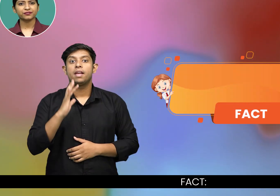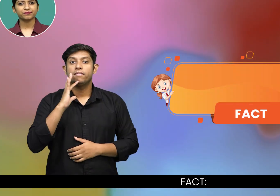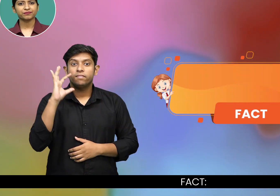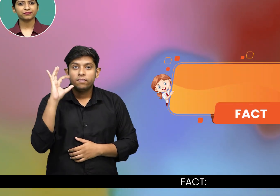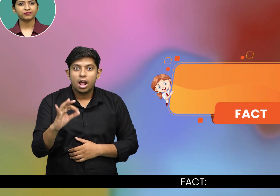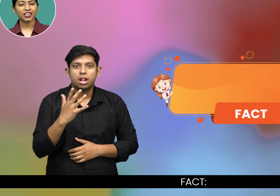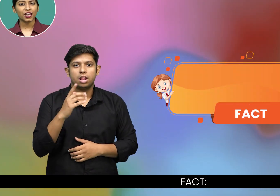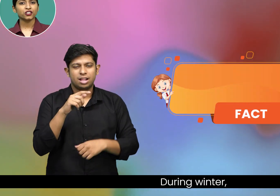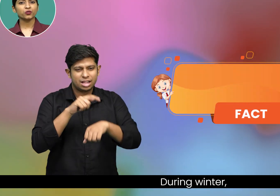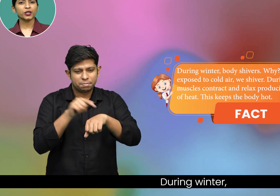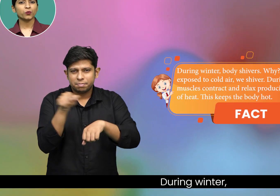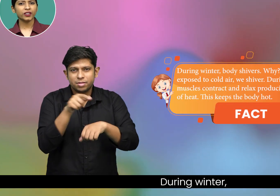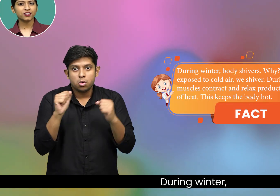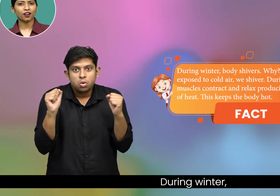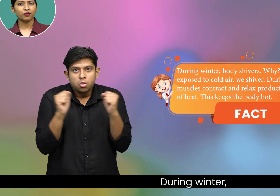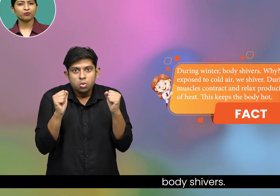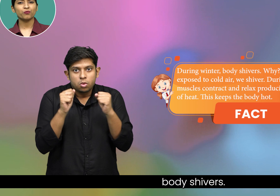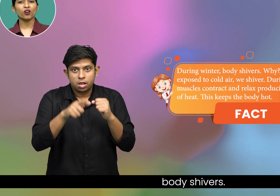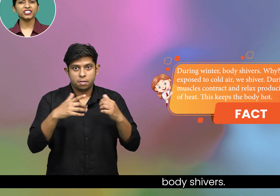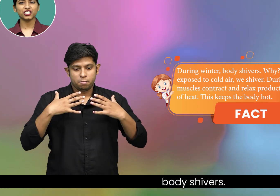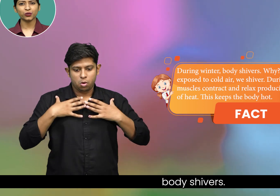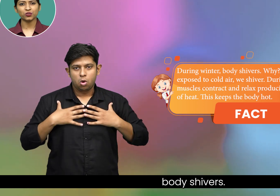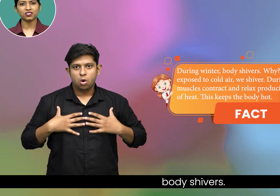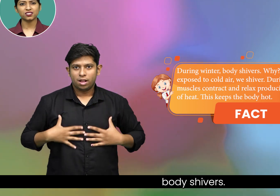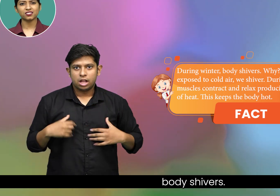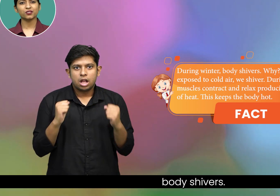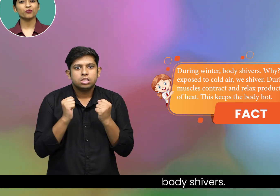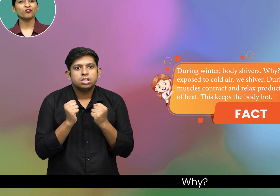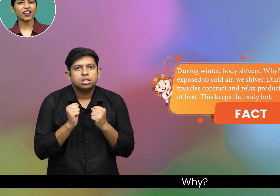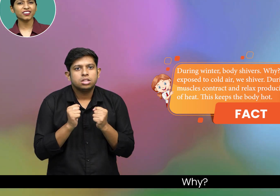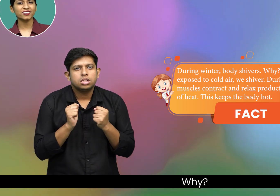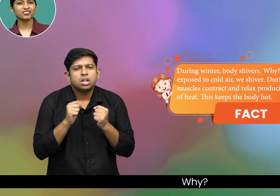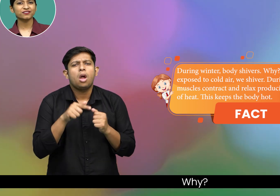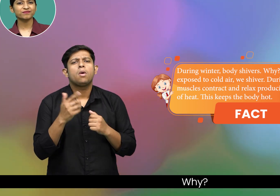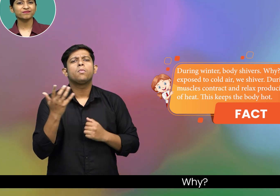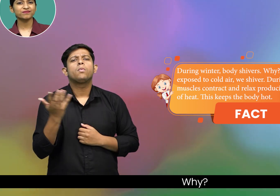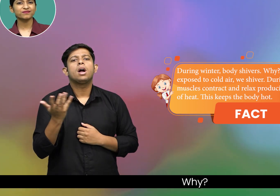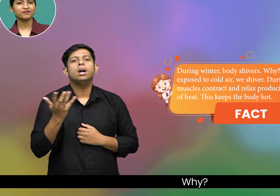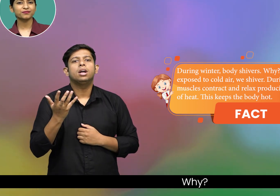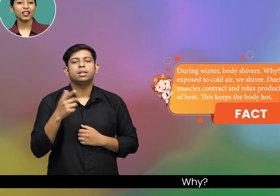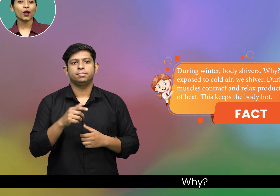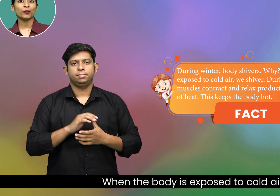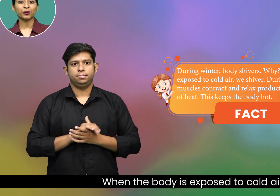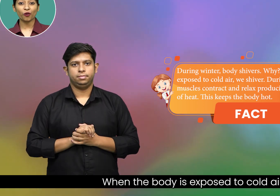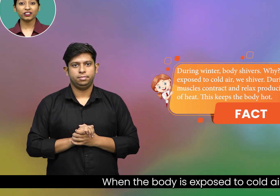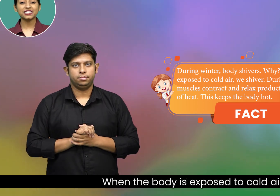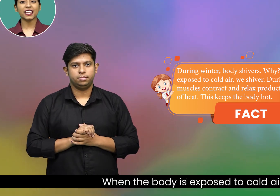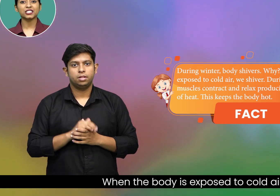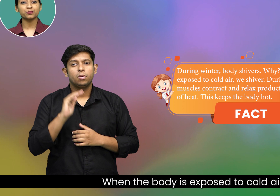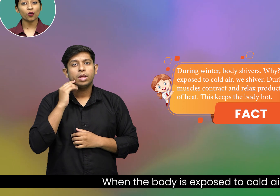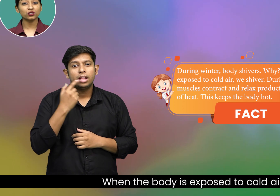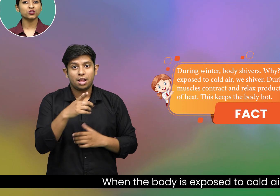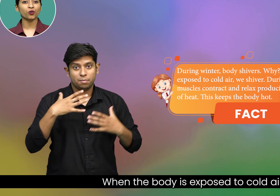Fact. During winter, body shivers. Why? When the body